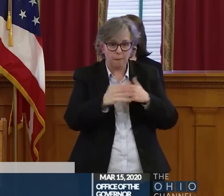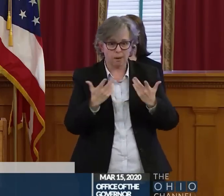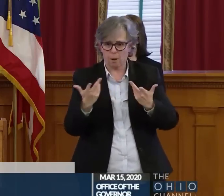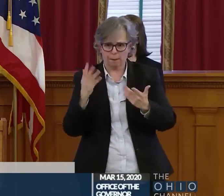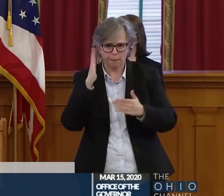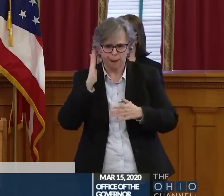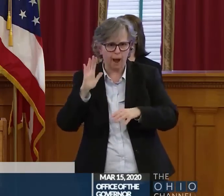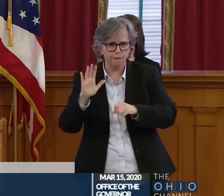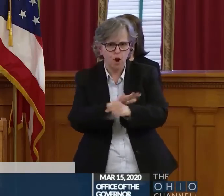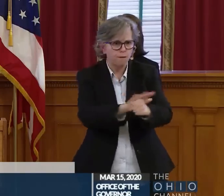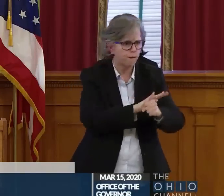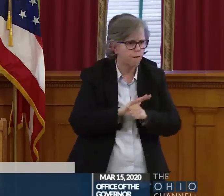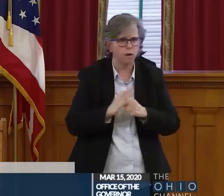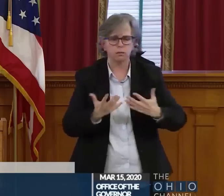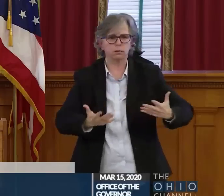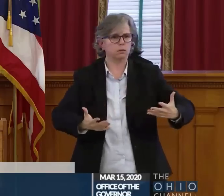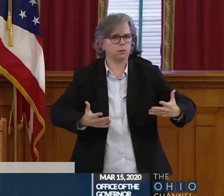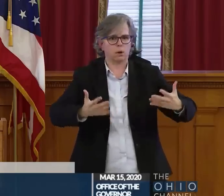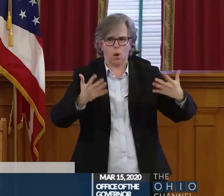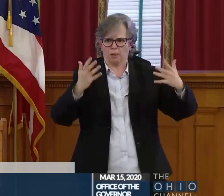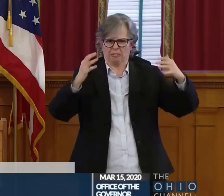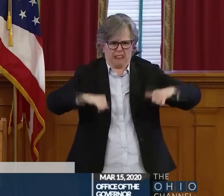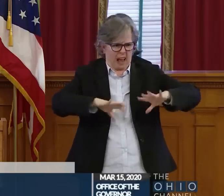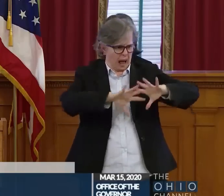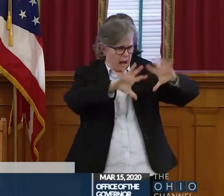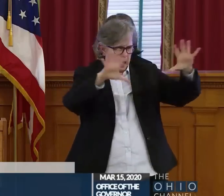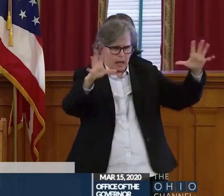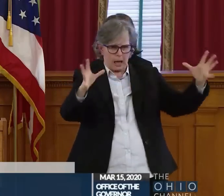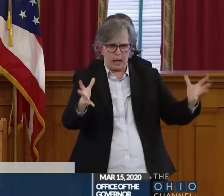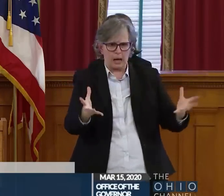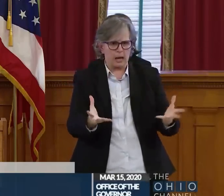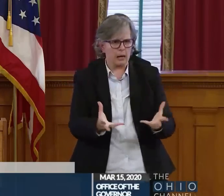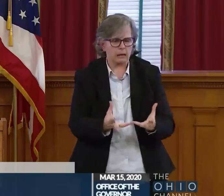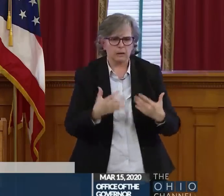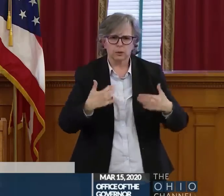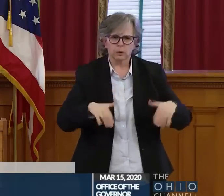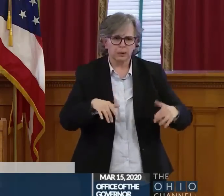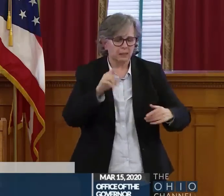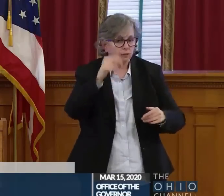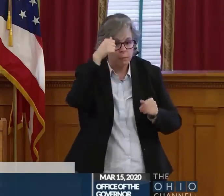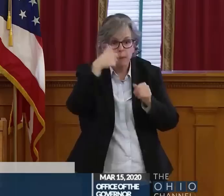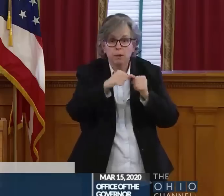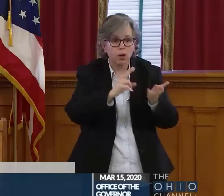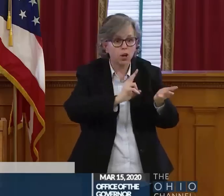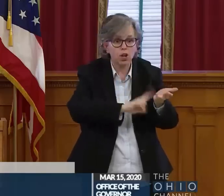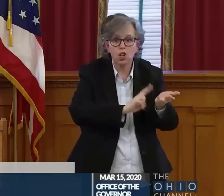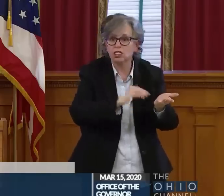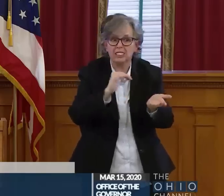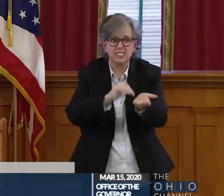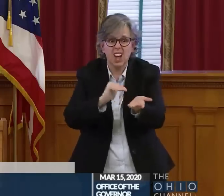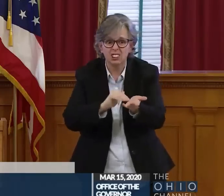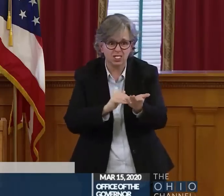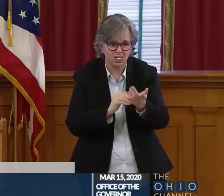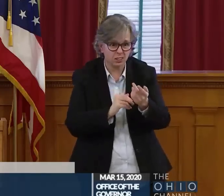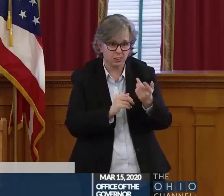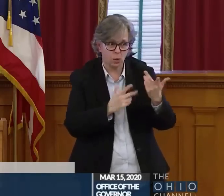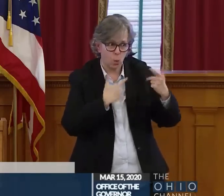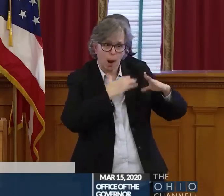individually are going to keep our nurses from getting sick. You're going to hear a lot about bed capacity. It's not about beds.